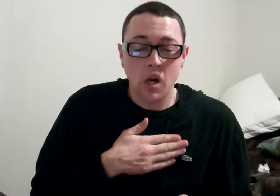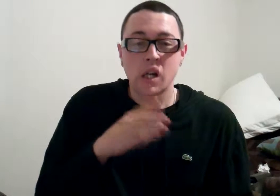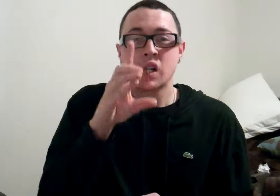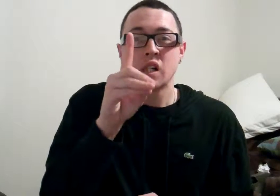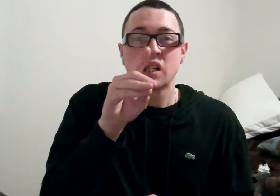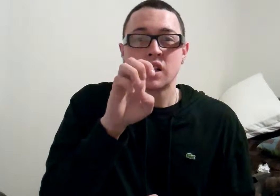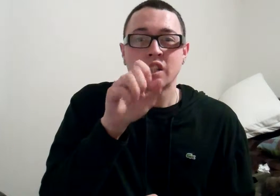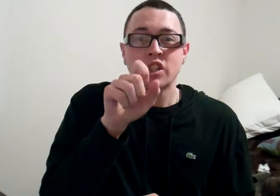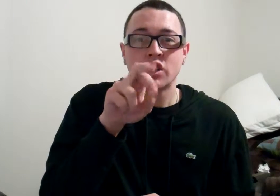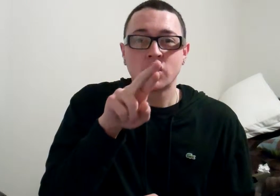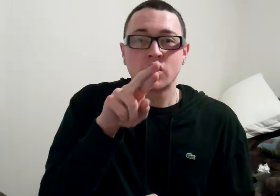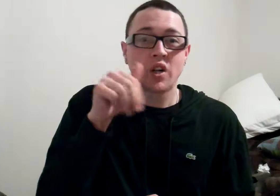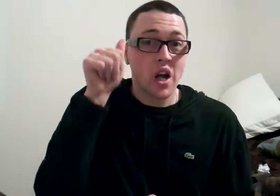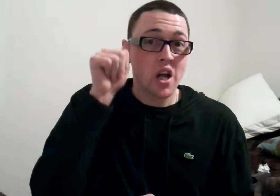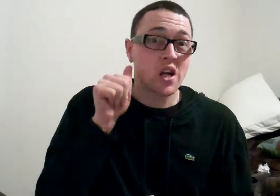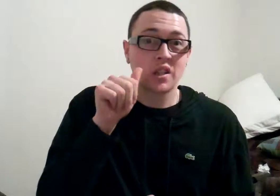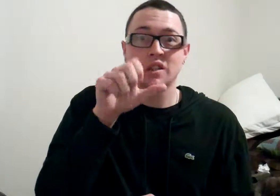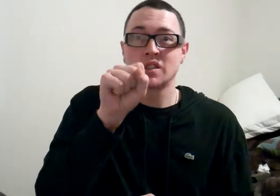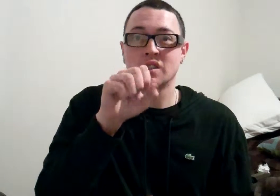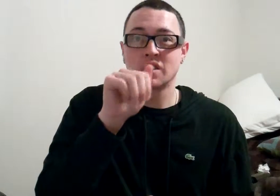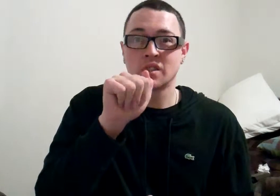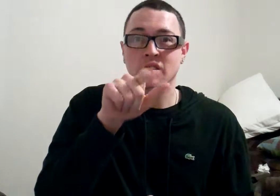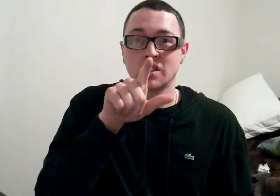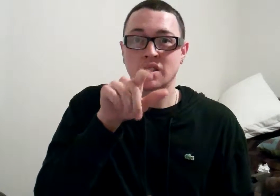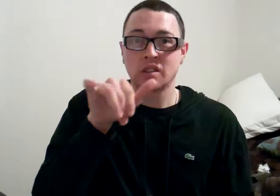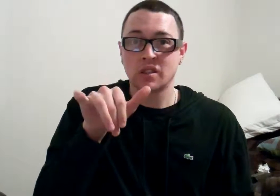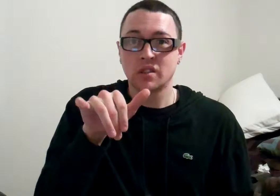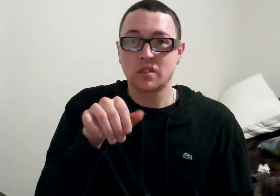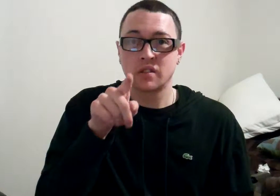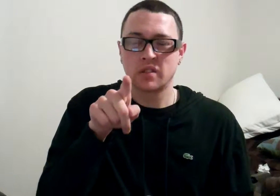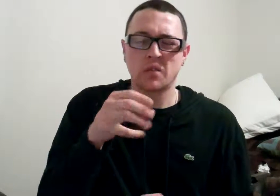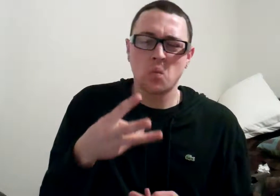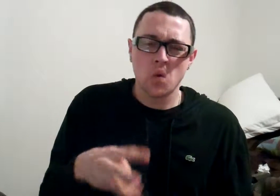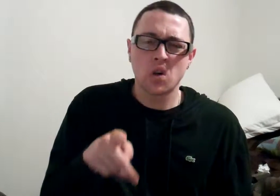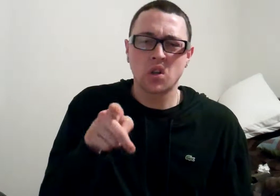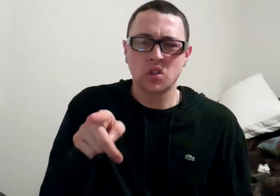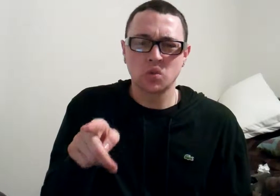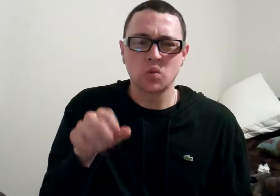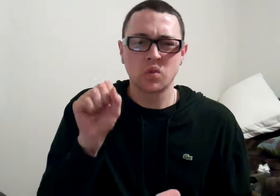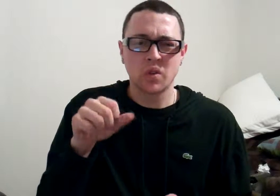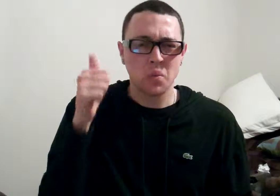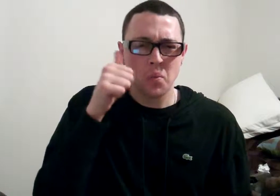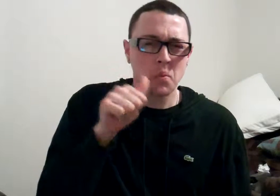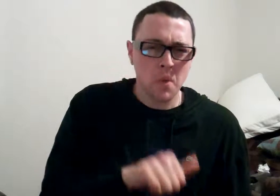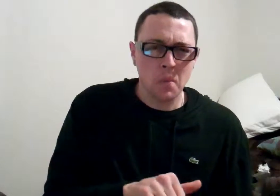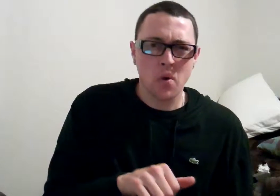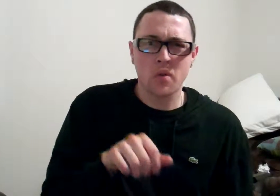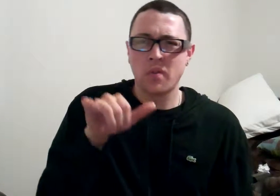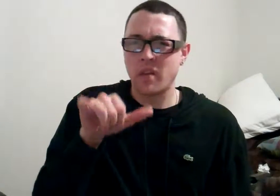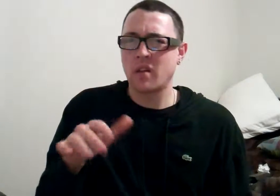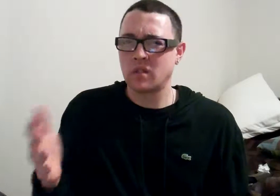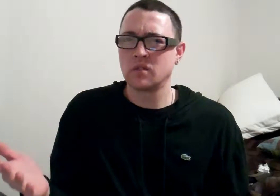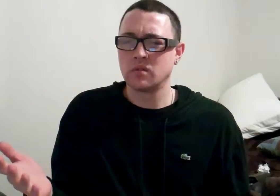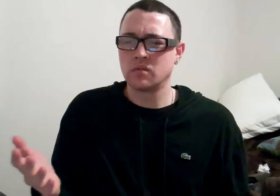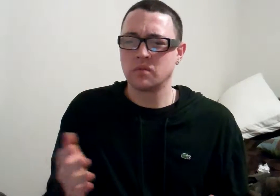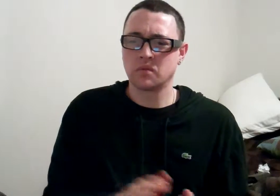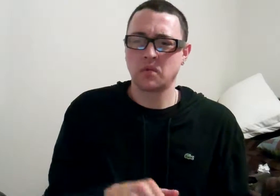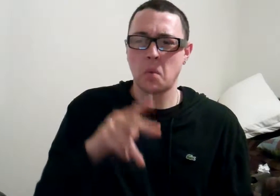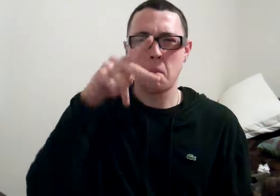you say it a few times and try to remember those. Okay? So here, now we